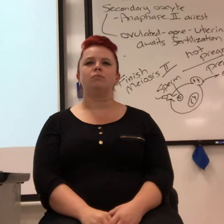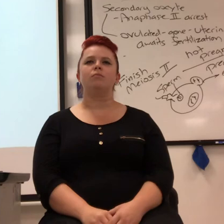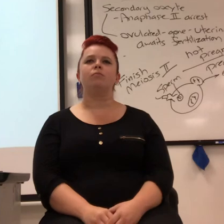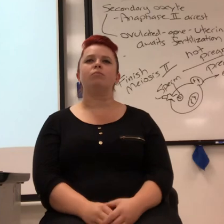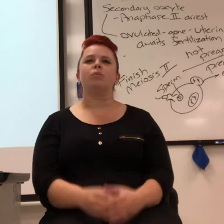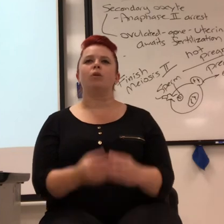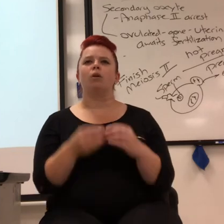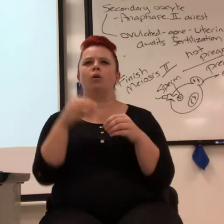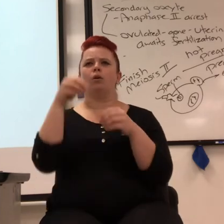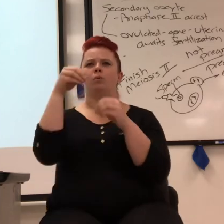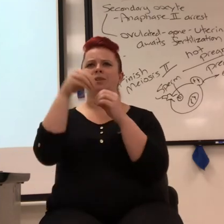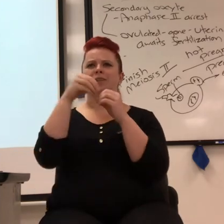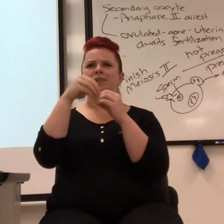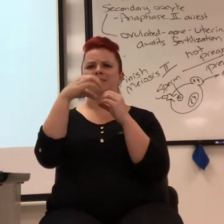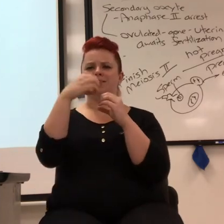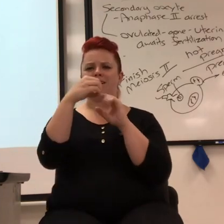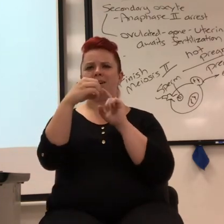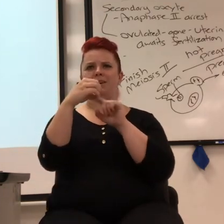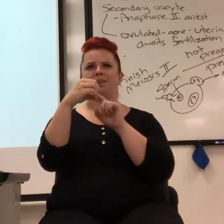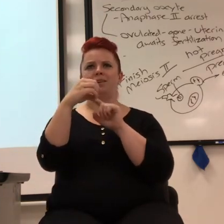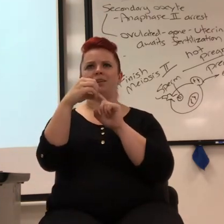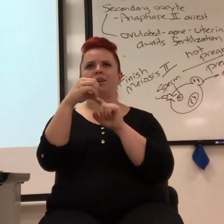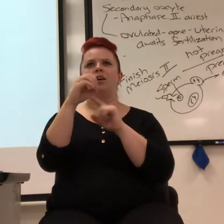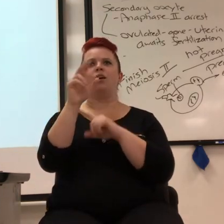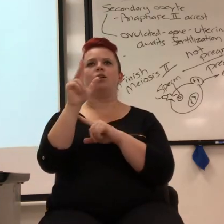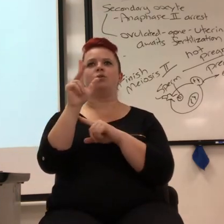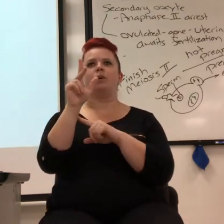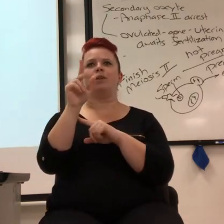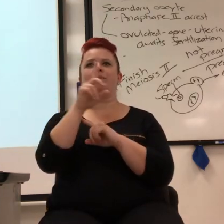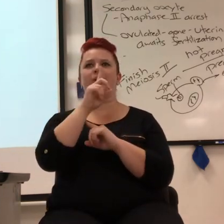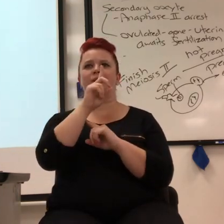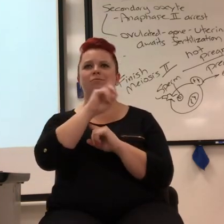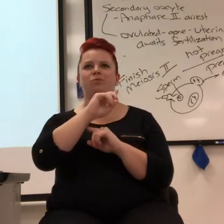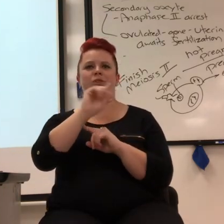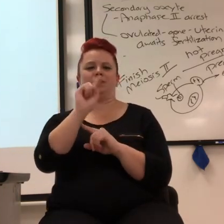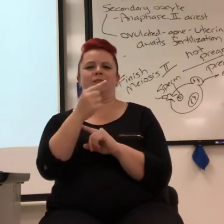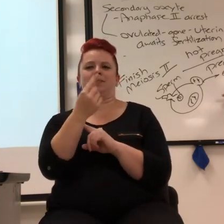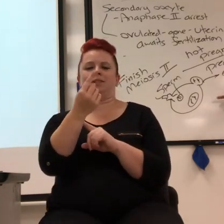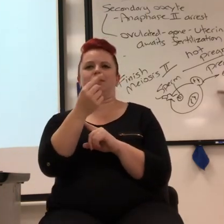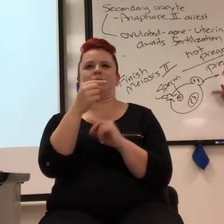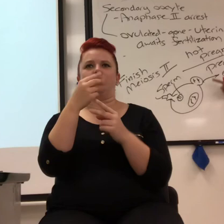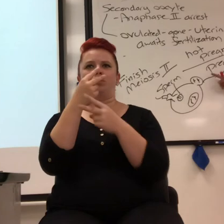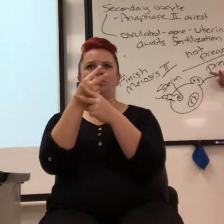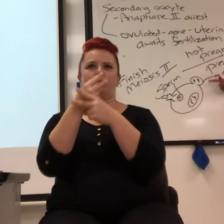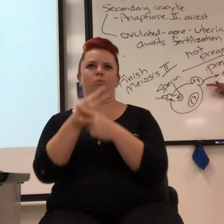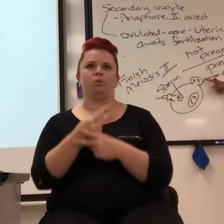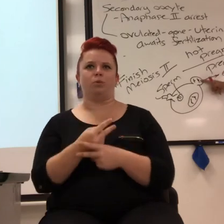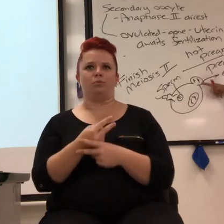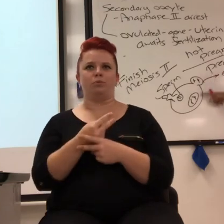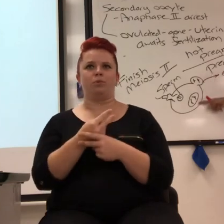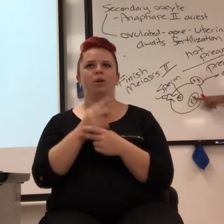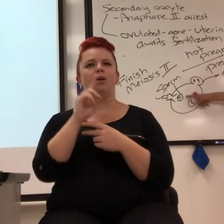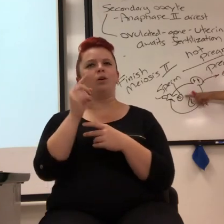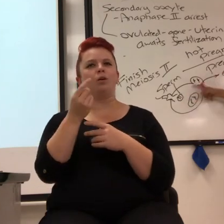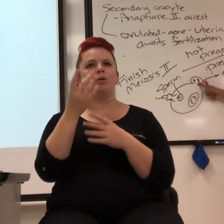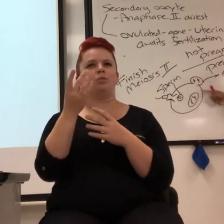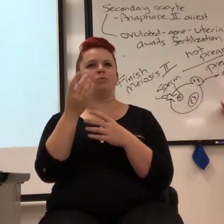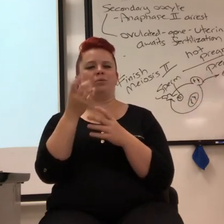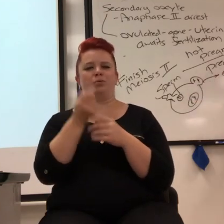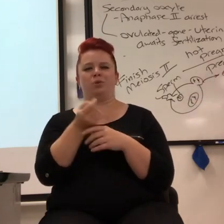What's in it? 23 single chromosomes. Get rid of it. You only want each of these things that I